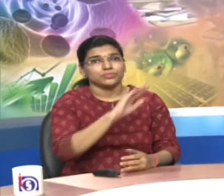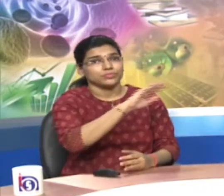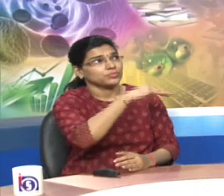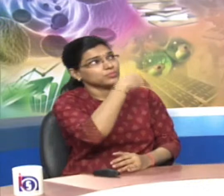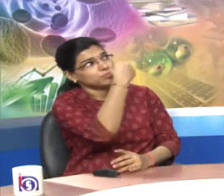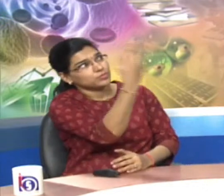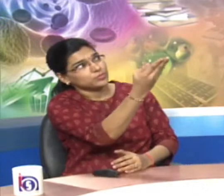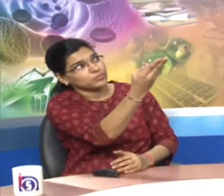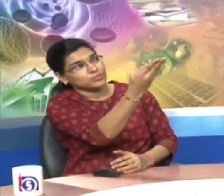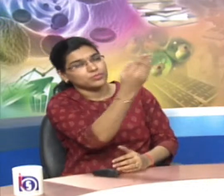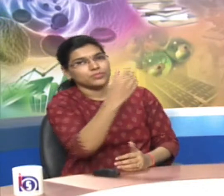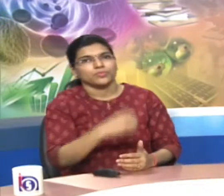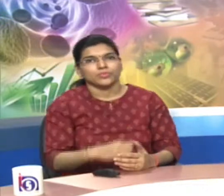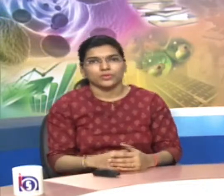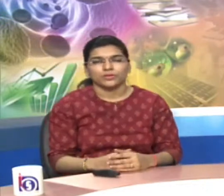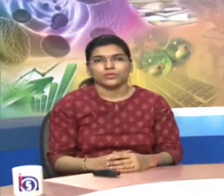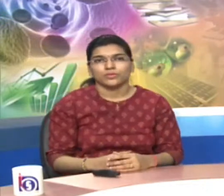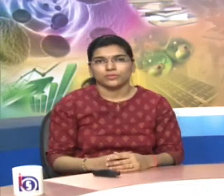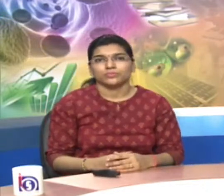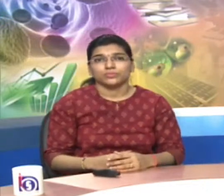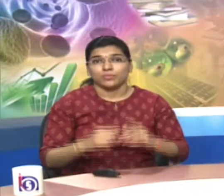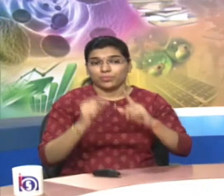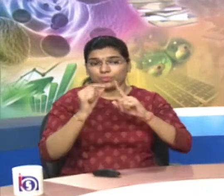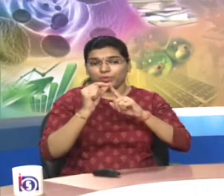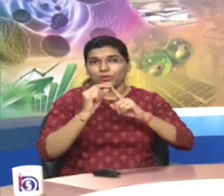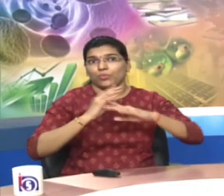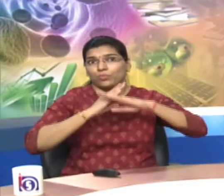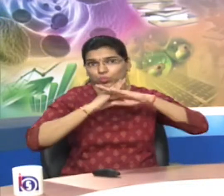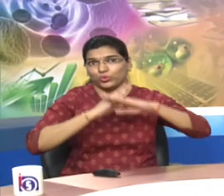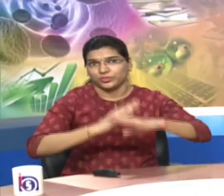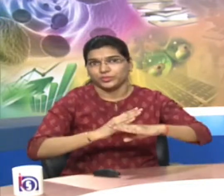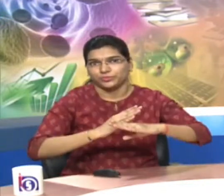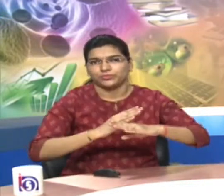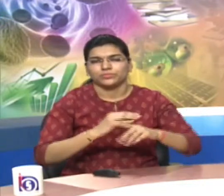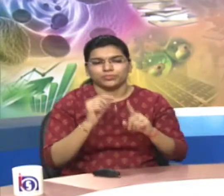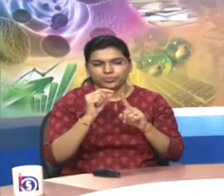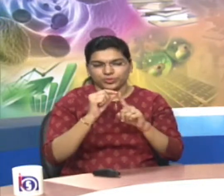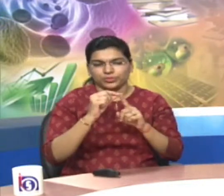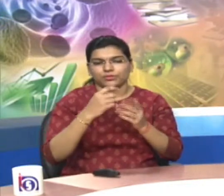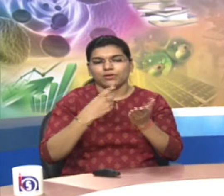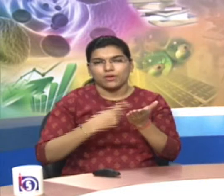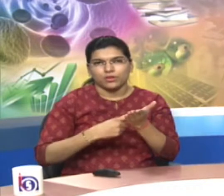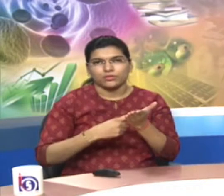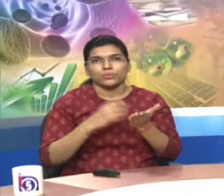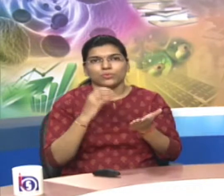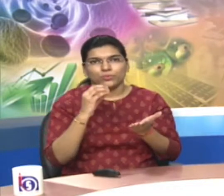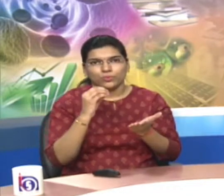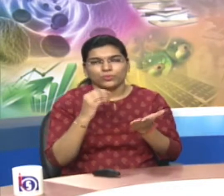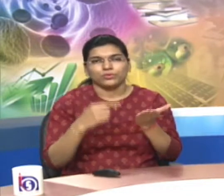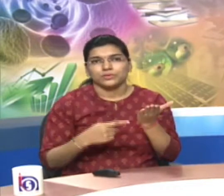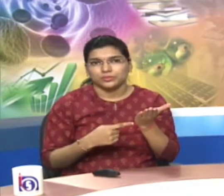in pattern in the background. And the next word written with pattern is